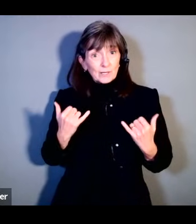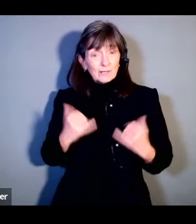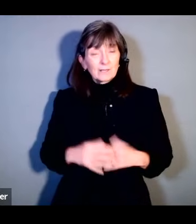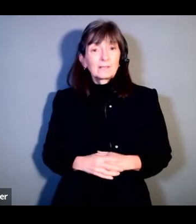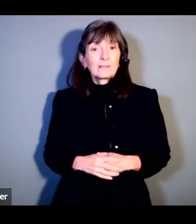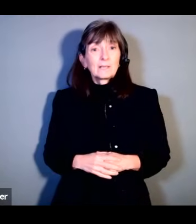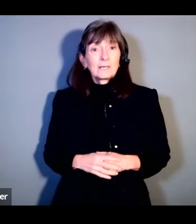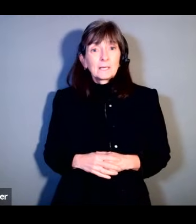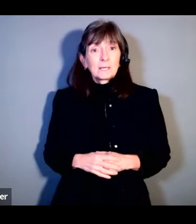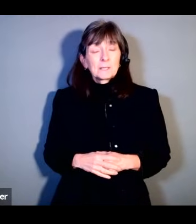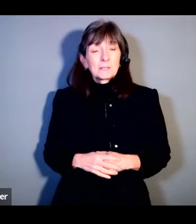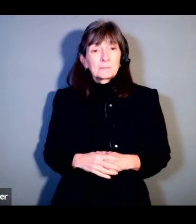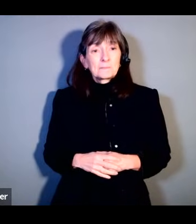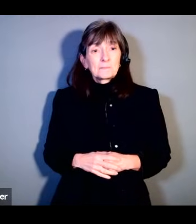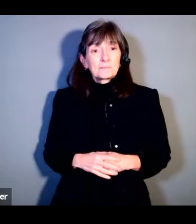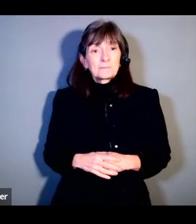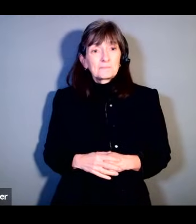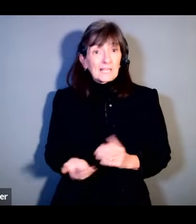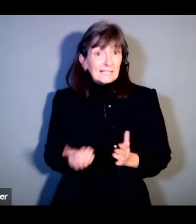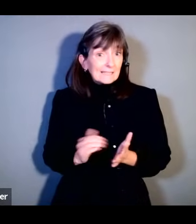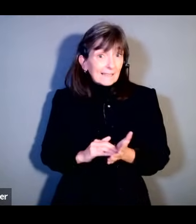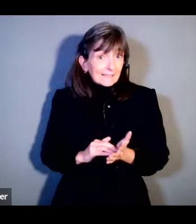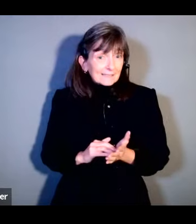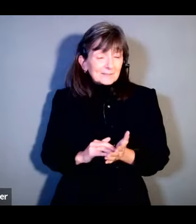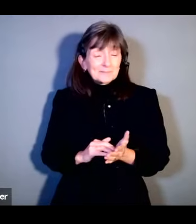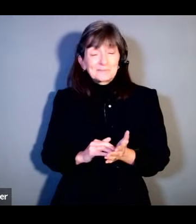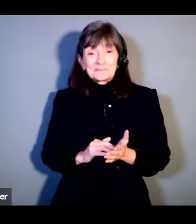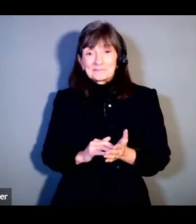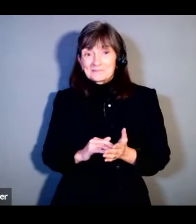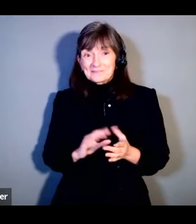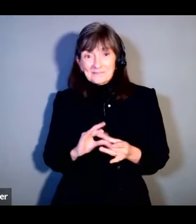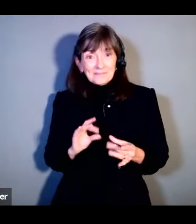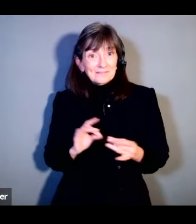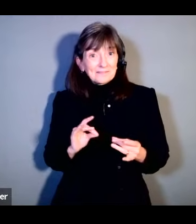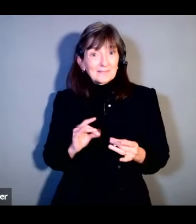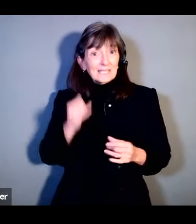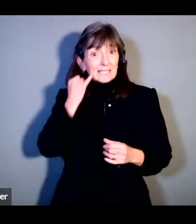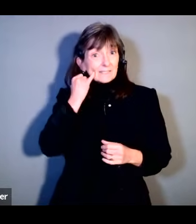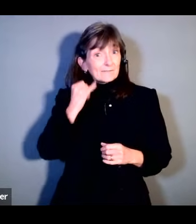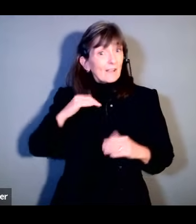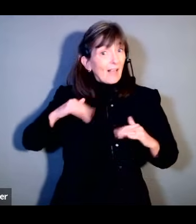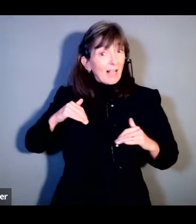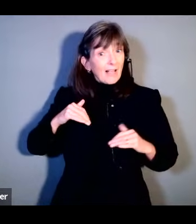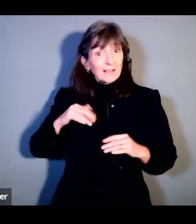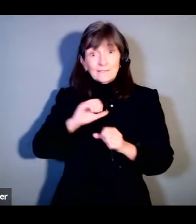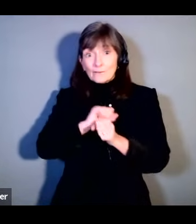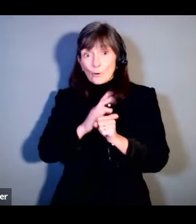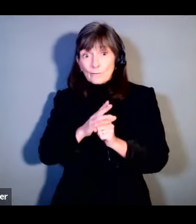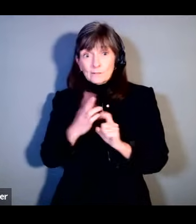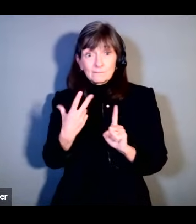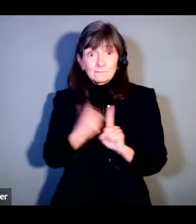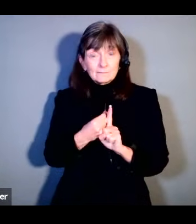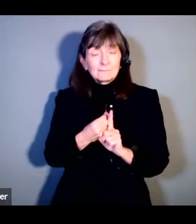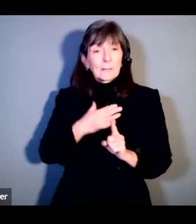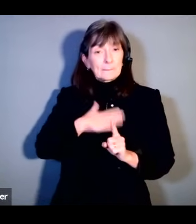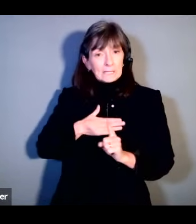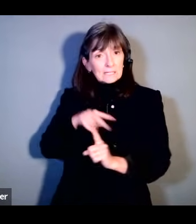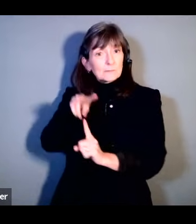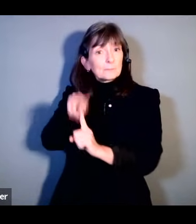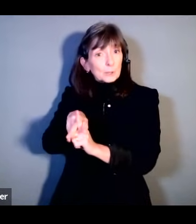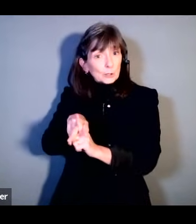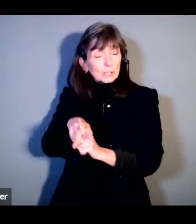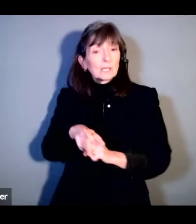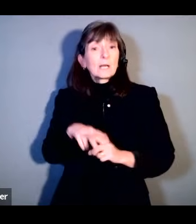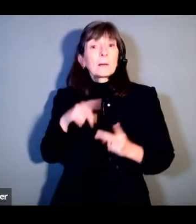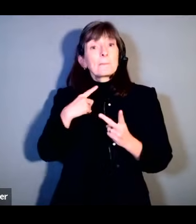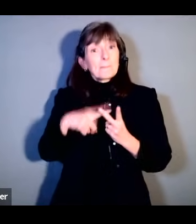And, I'll say it again, just make sure if you haven't gotten your first COVID shot, please book an appointment to do so. You can also get your flu shot